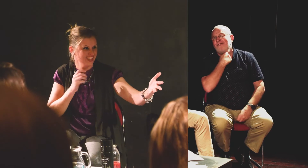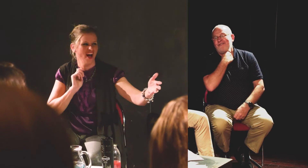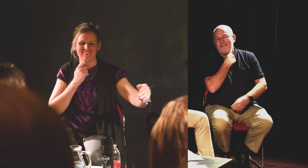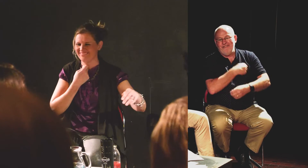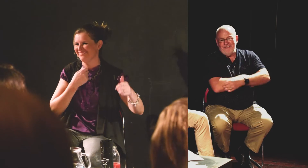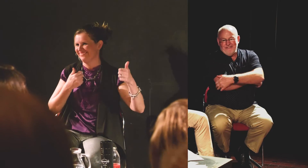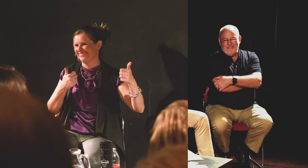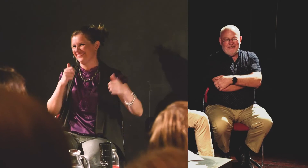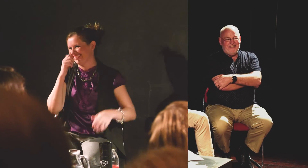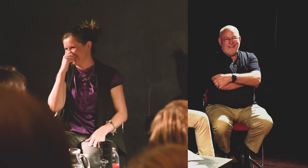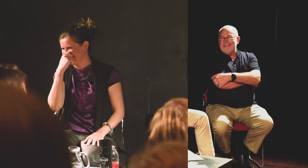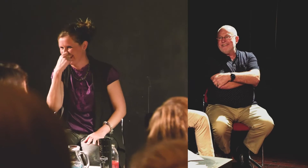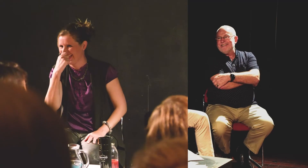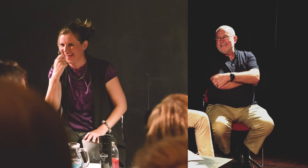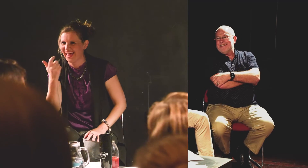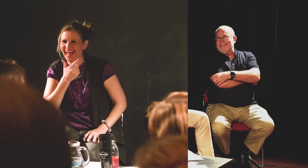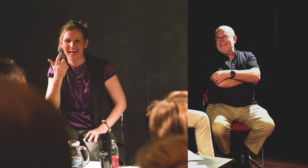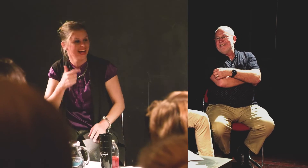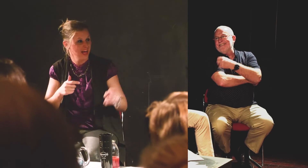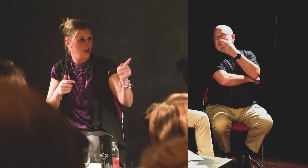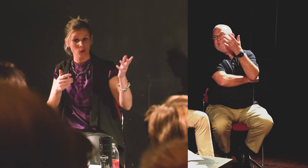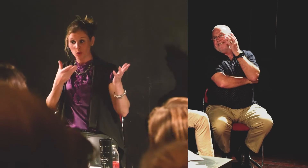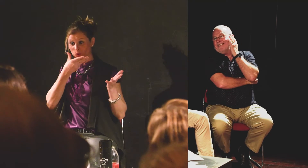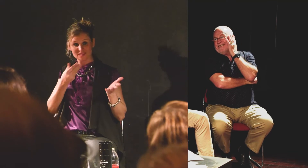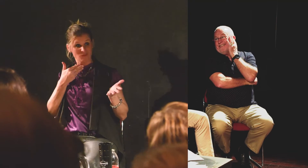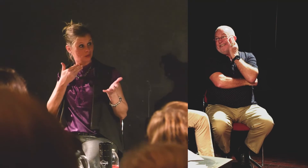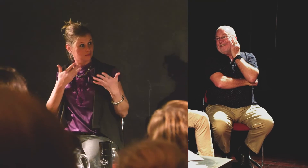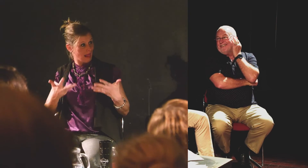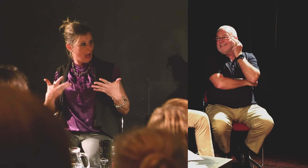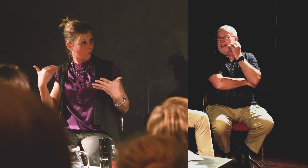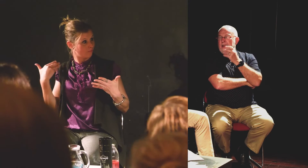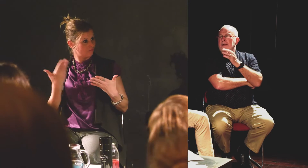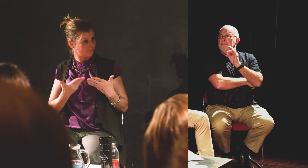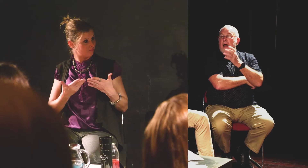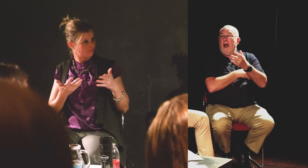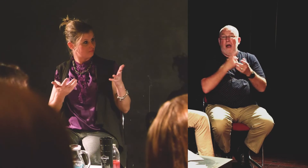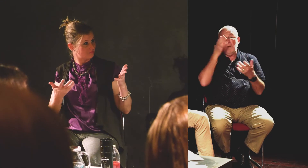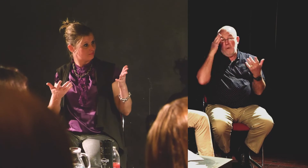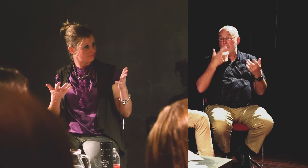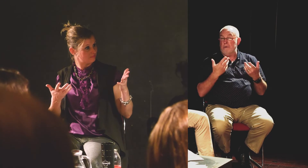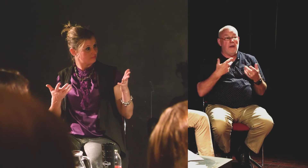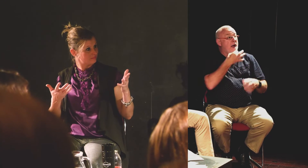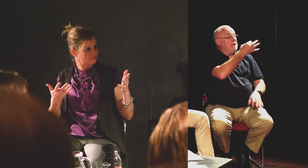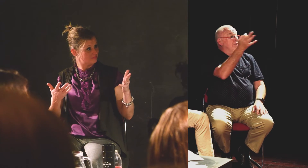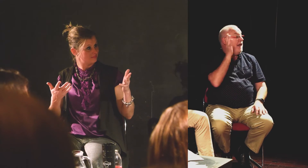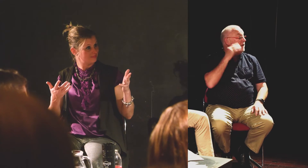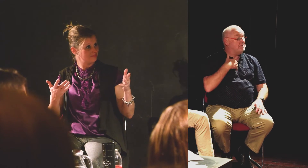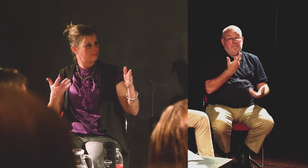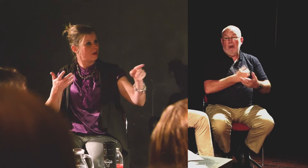you use your voice now? No, I don't use my voice now. So are you using it now? Well, I don't know. Do I? I mean, I don't